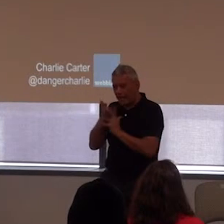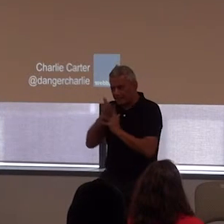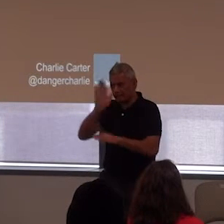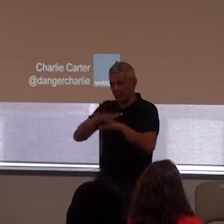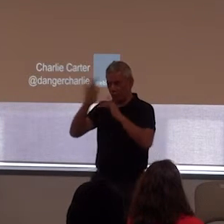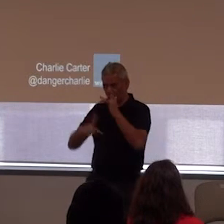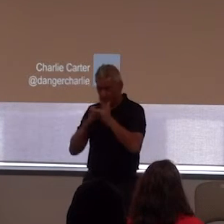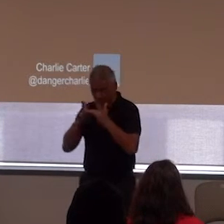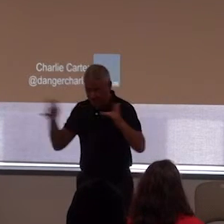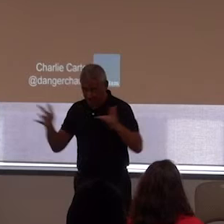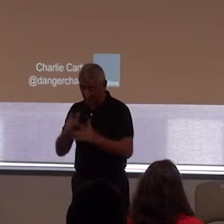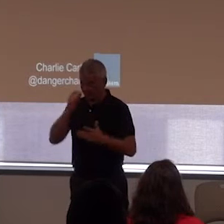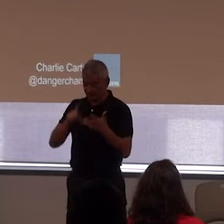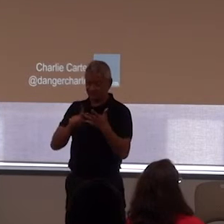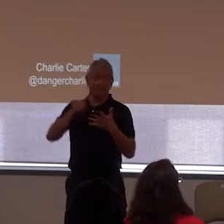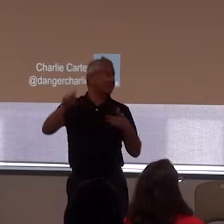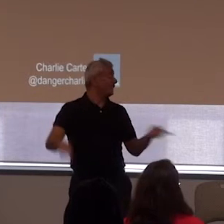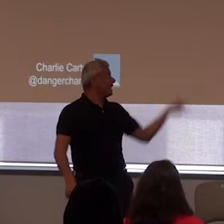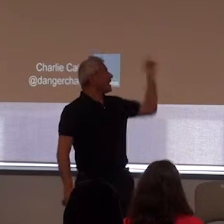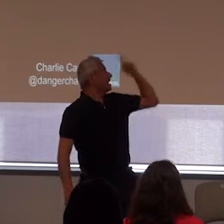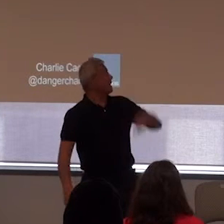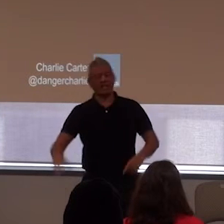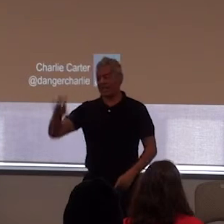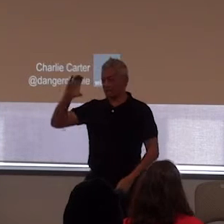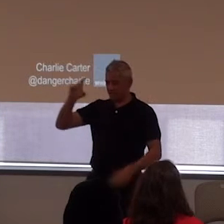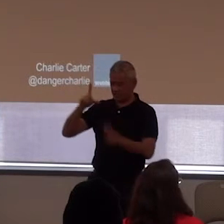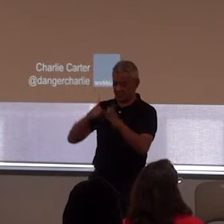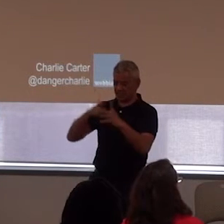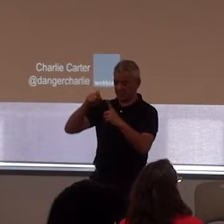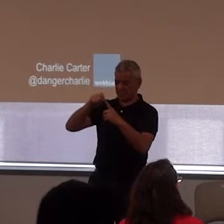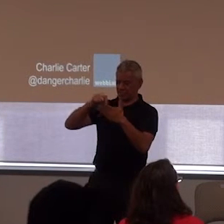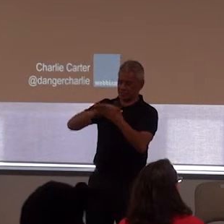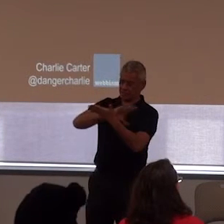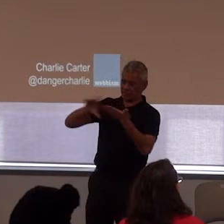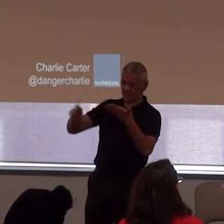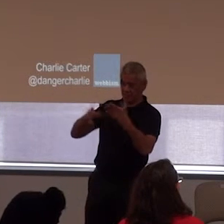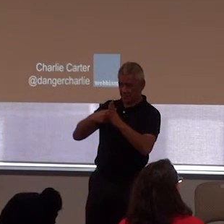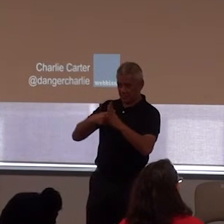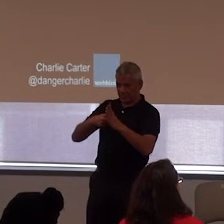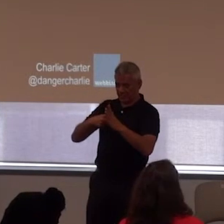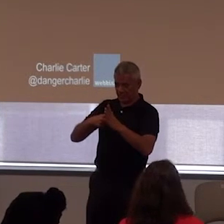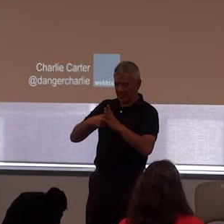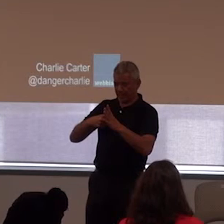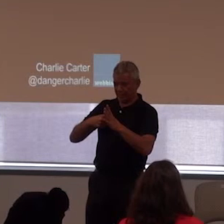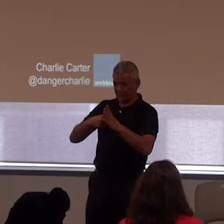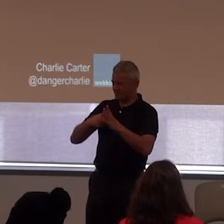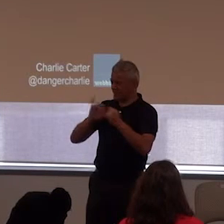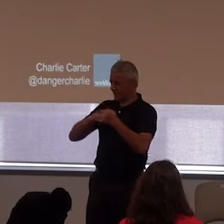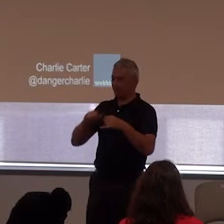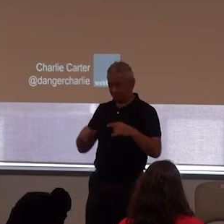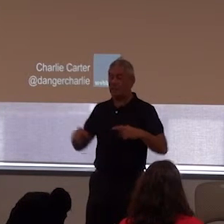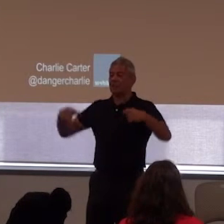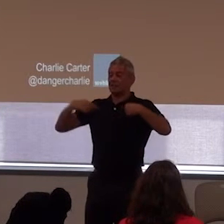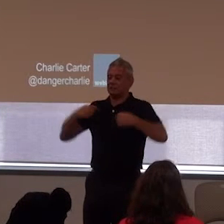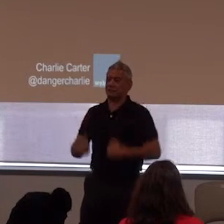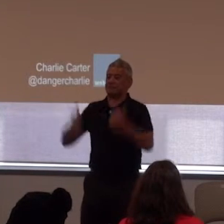evil, CAPTCHAs, okay? Someone like me who's a cognitive disability, I am ADHD and dyslexic. CAPTCHAs just